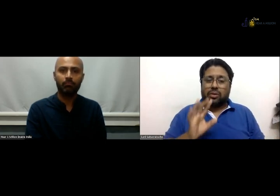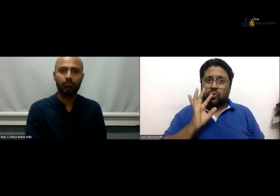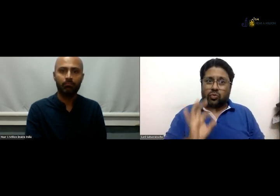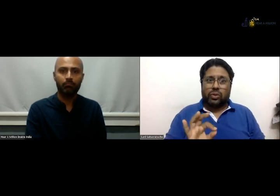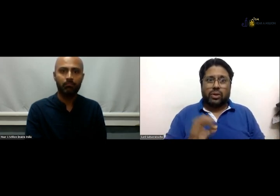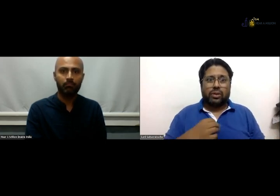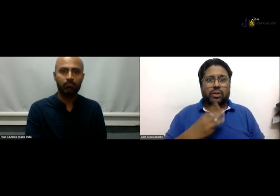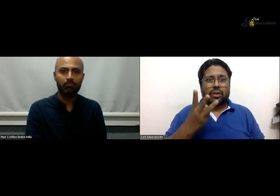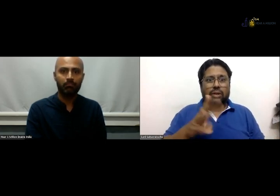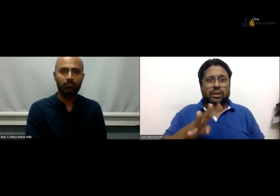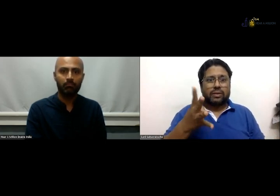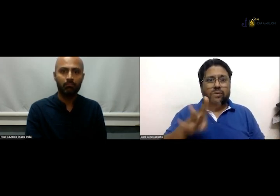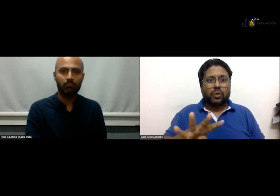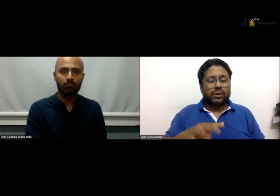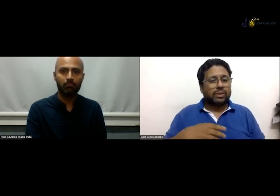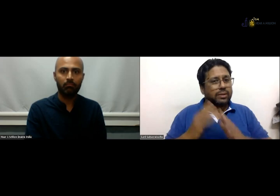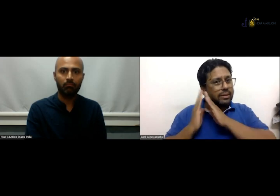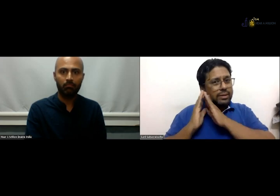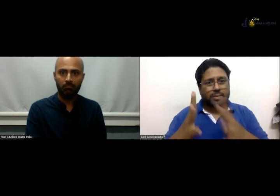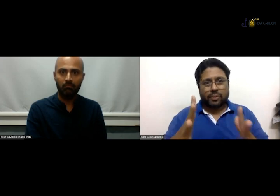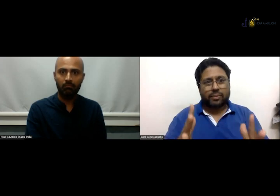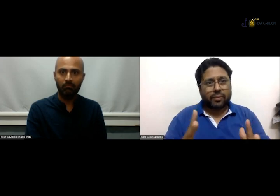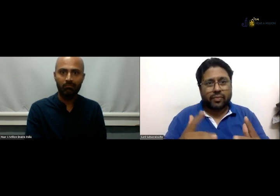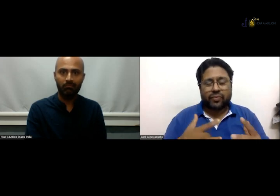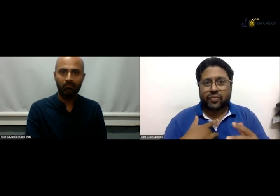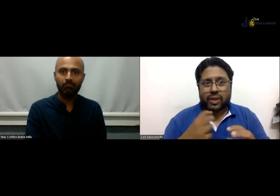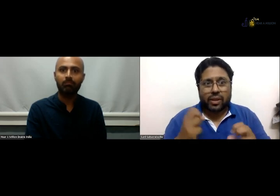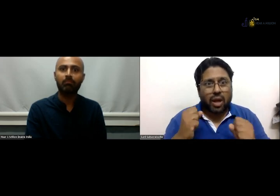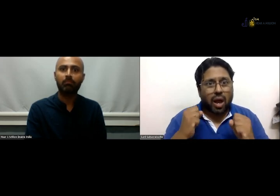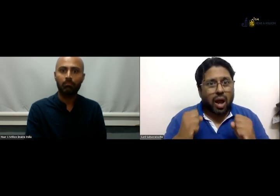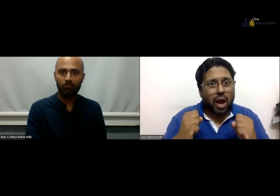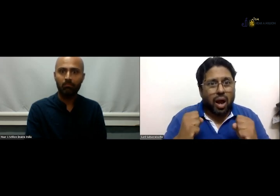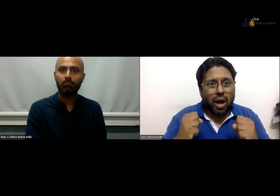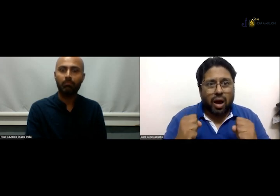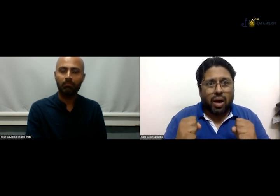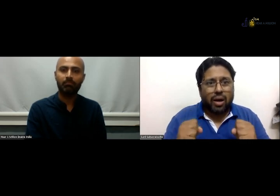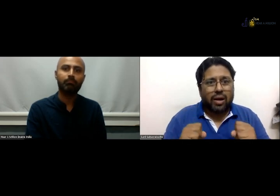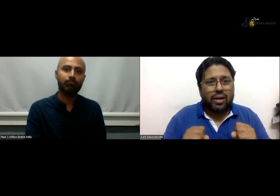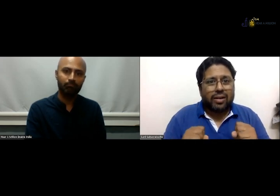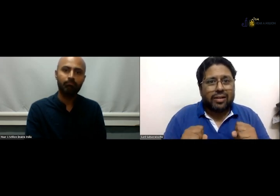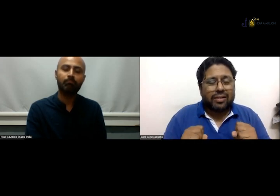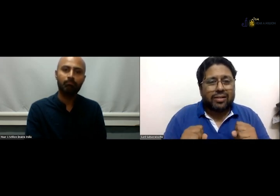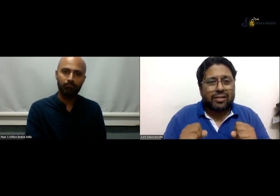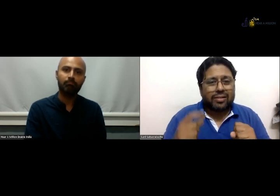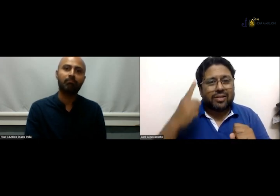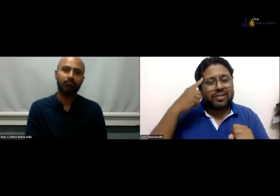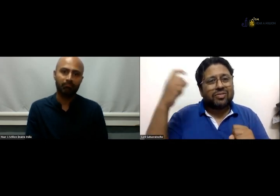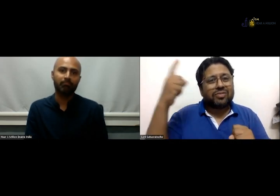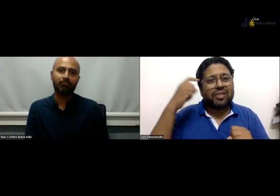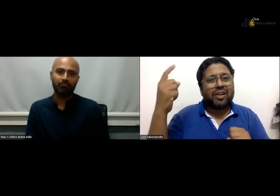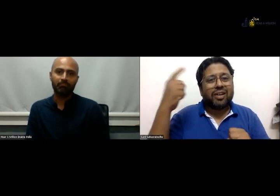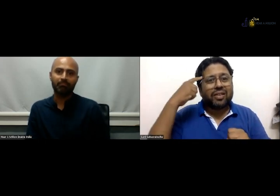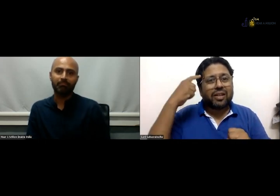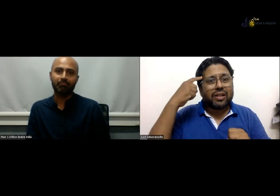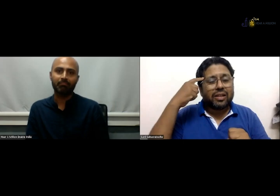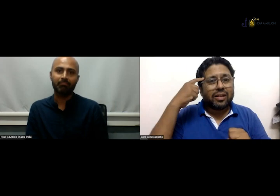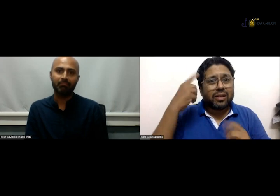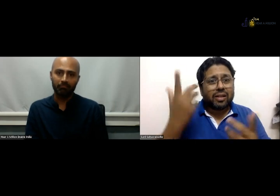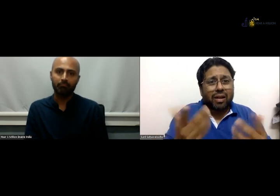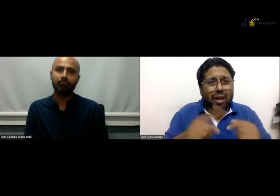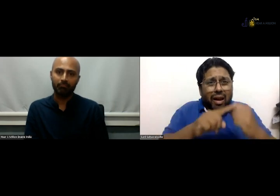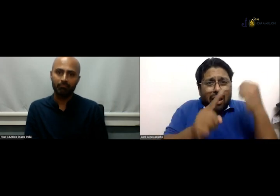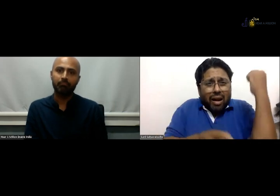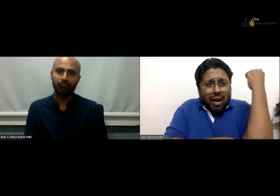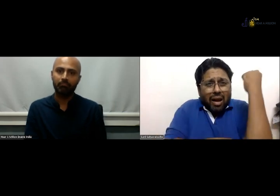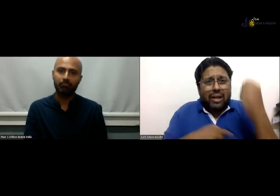Sorry, I'm talking about myself. I never talk about it. But, when I heard about it, I couldn't sleep for 3-4